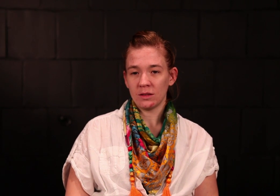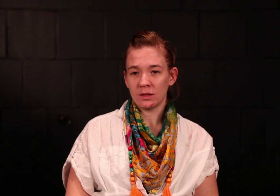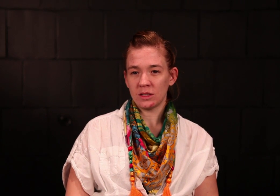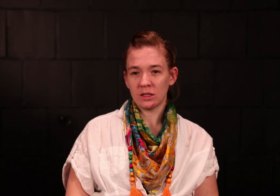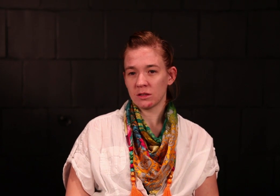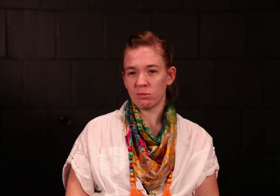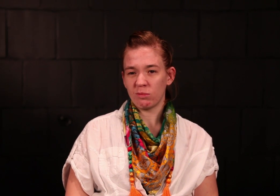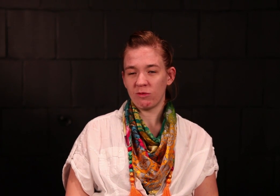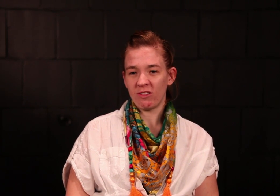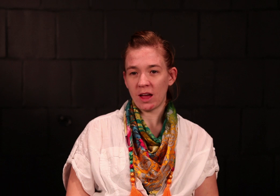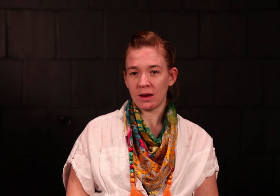It's just fat.